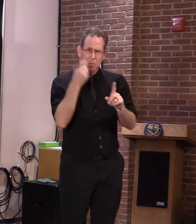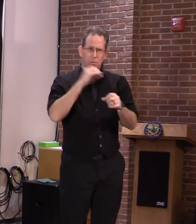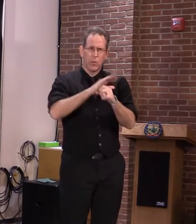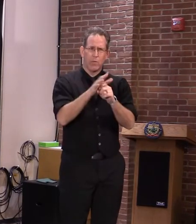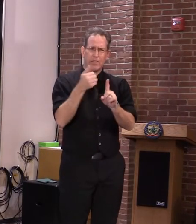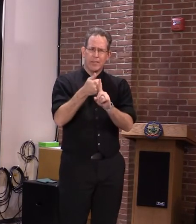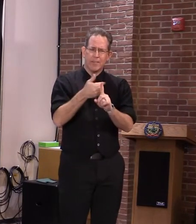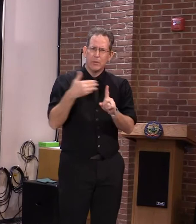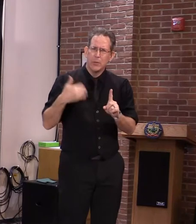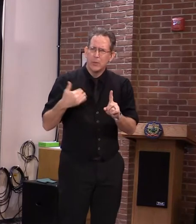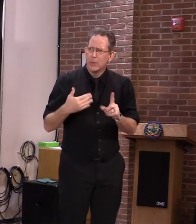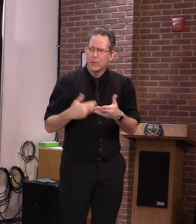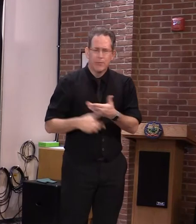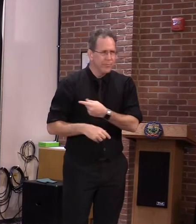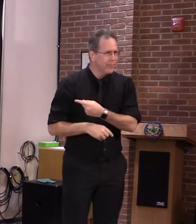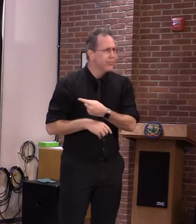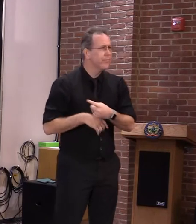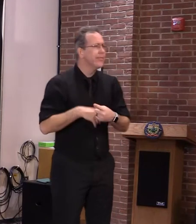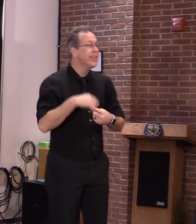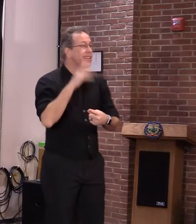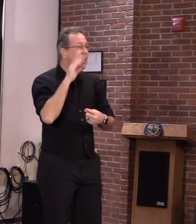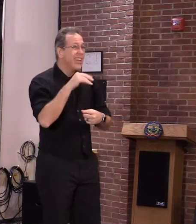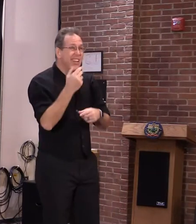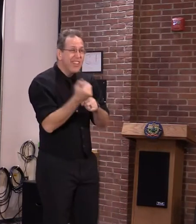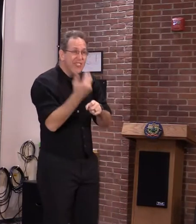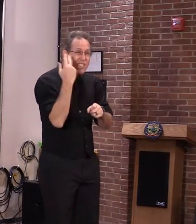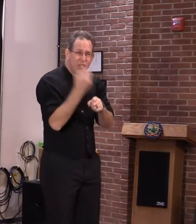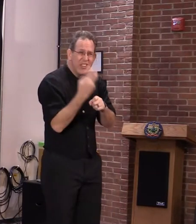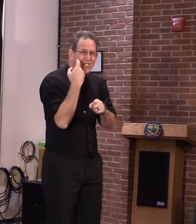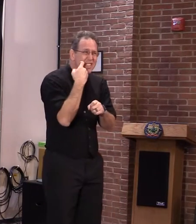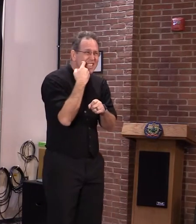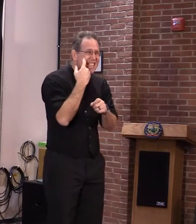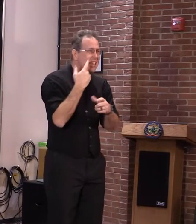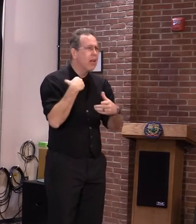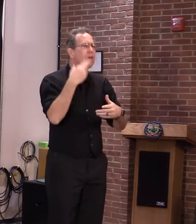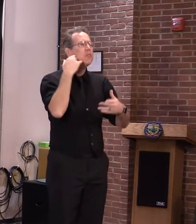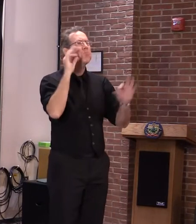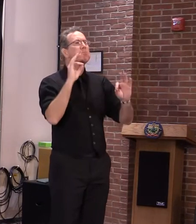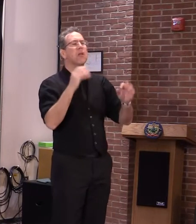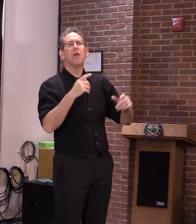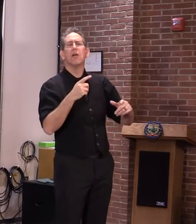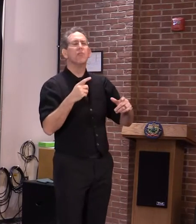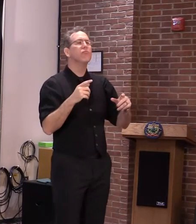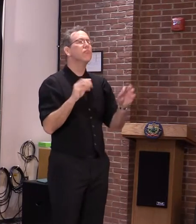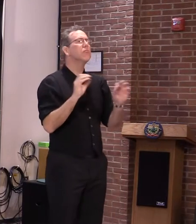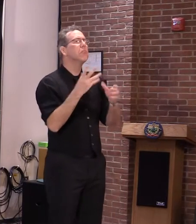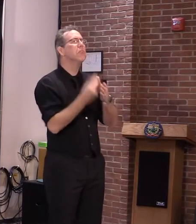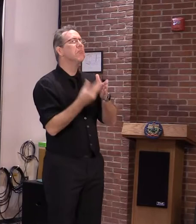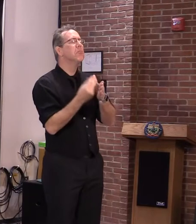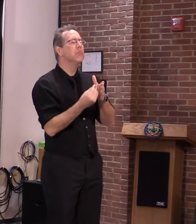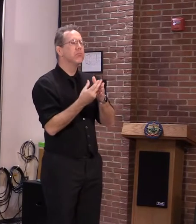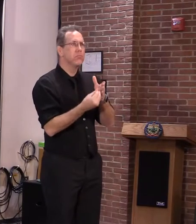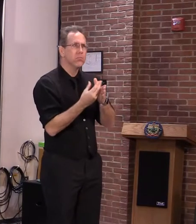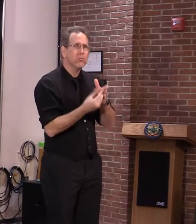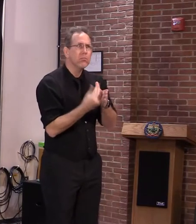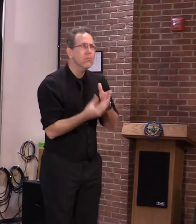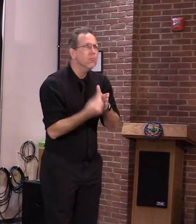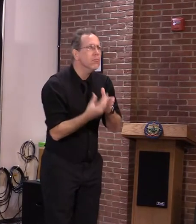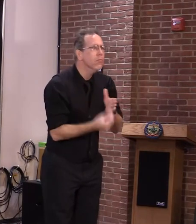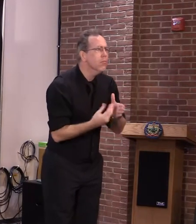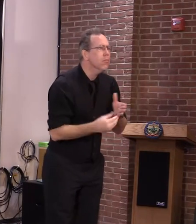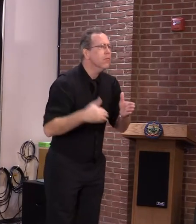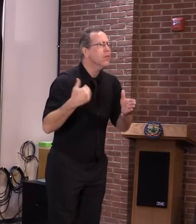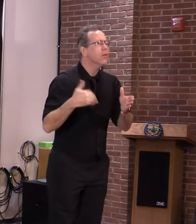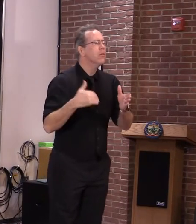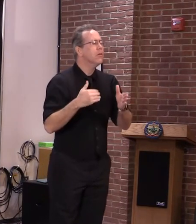ago, 3 years ago, 2 years ago, we didn't expect. And while we still, you know, are